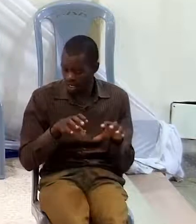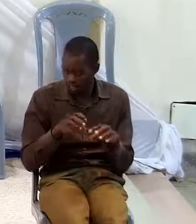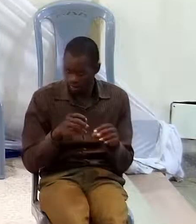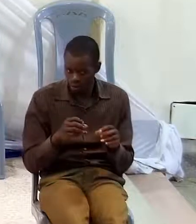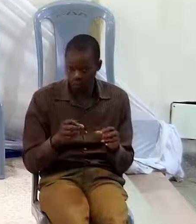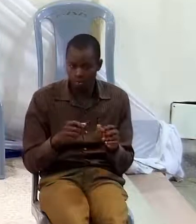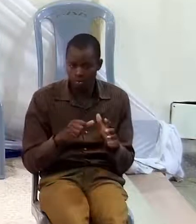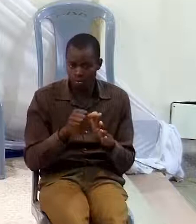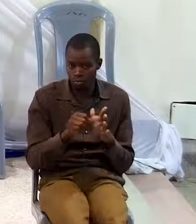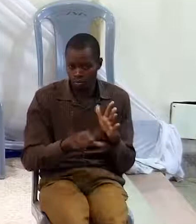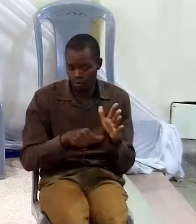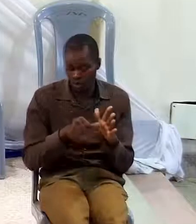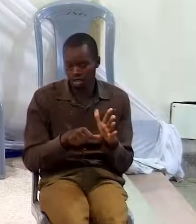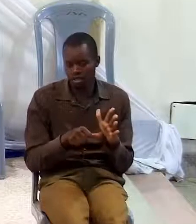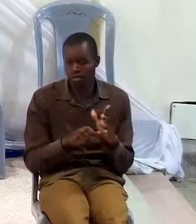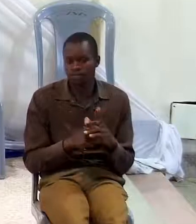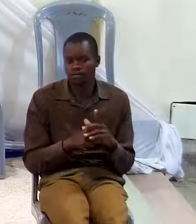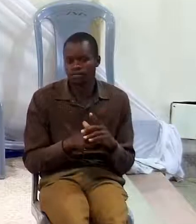low-fat milk.